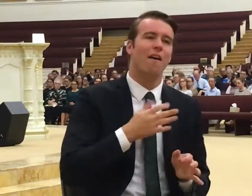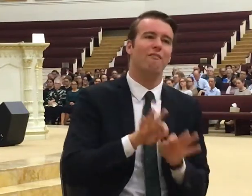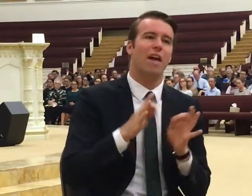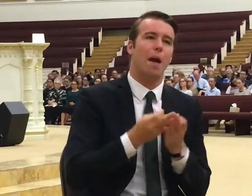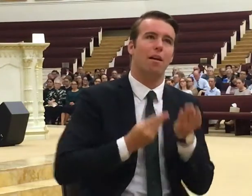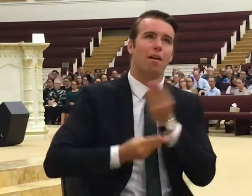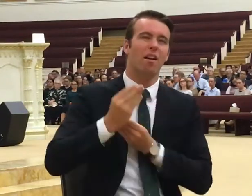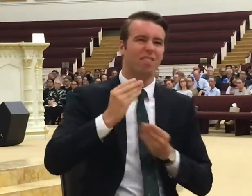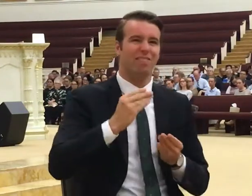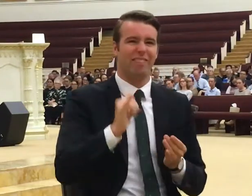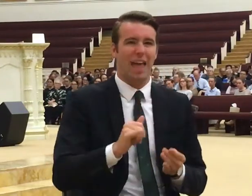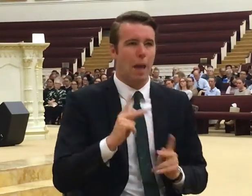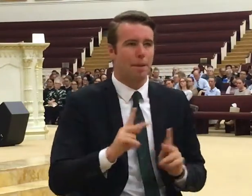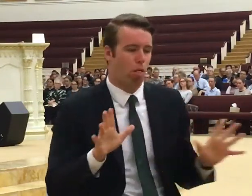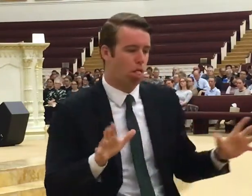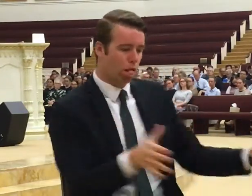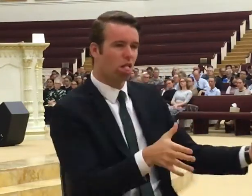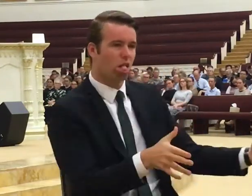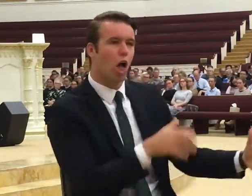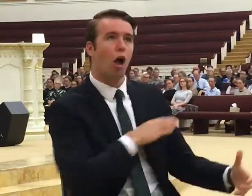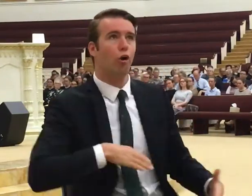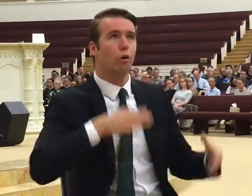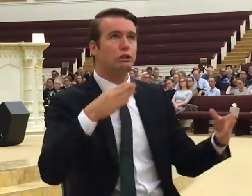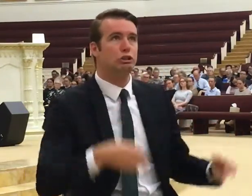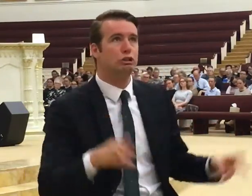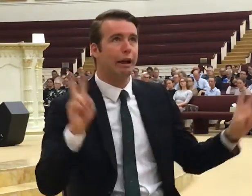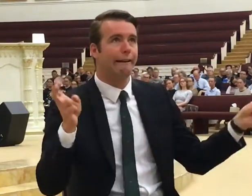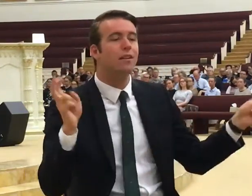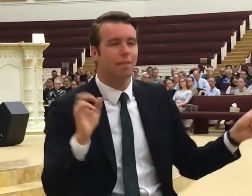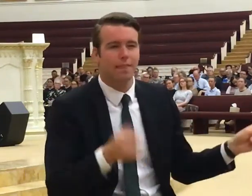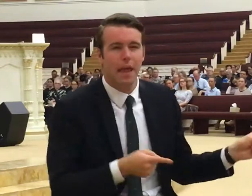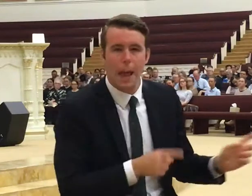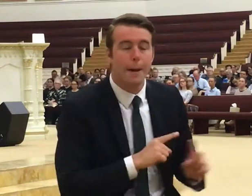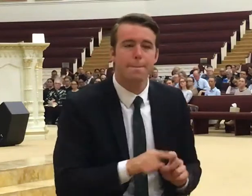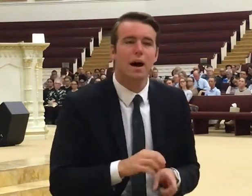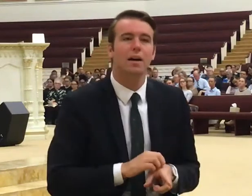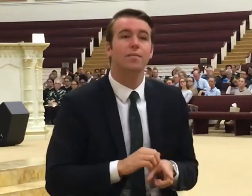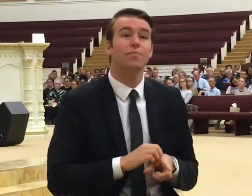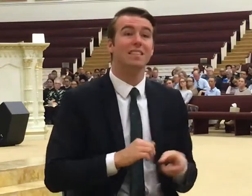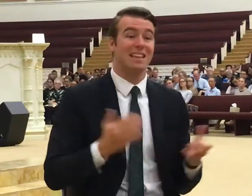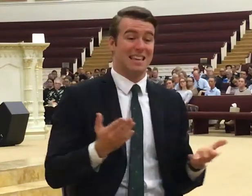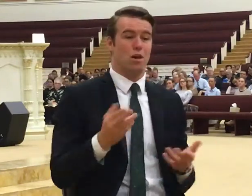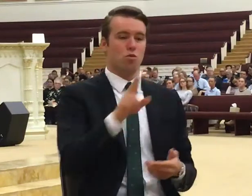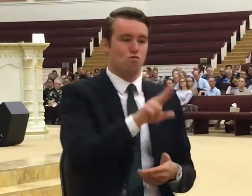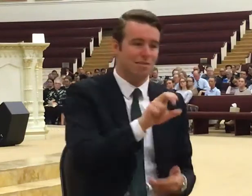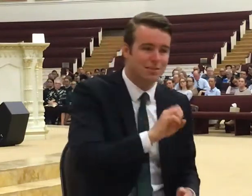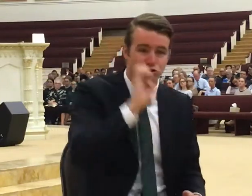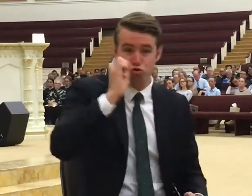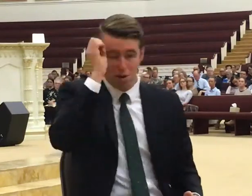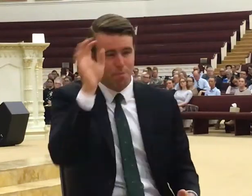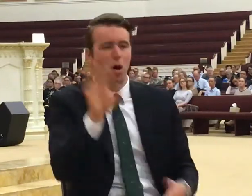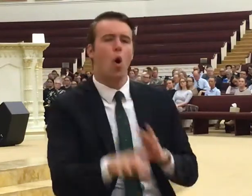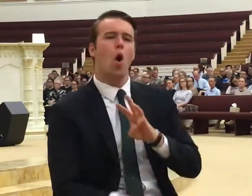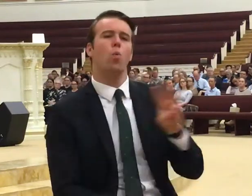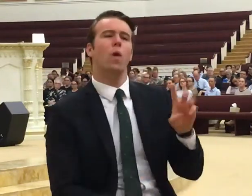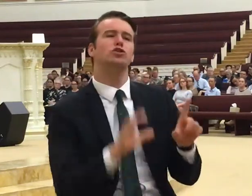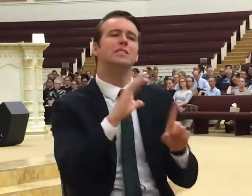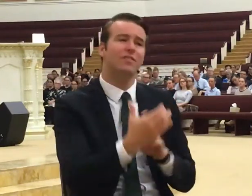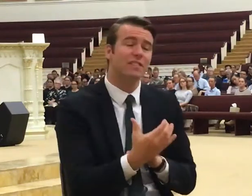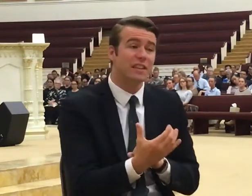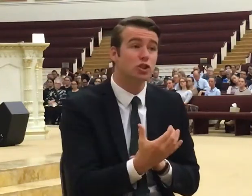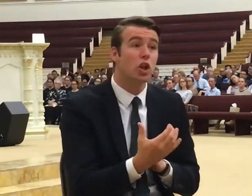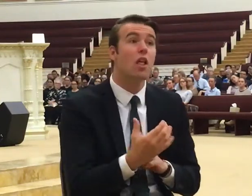or the community that they are born in. But here in what we would call Western civilization, this idea of